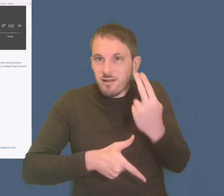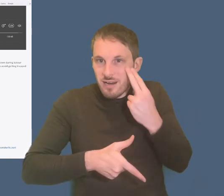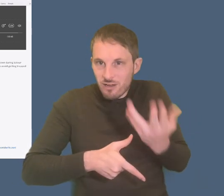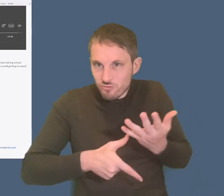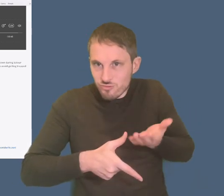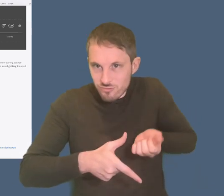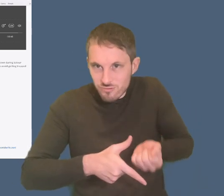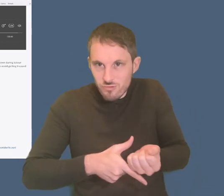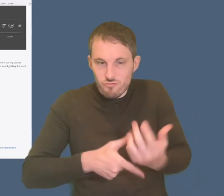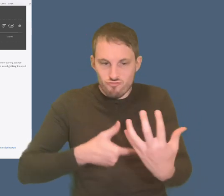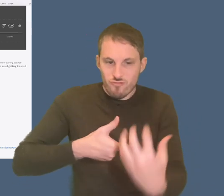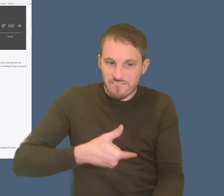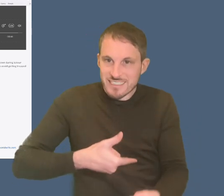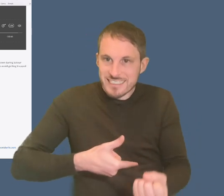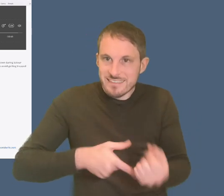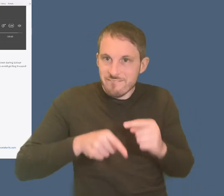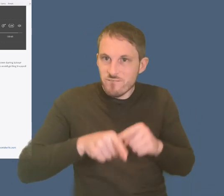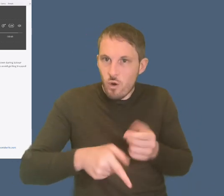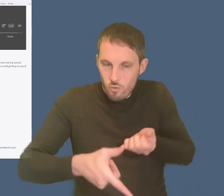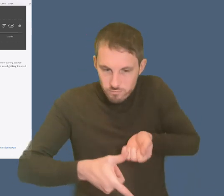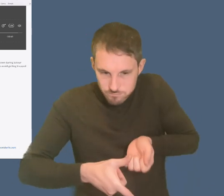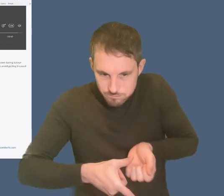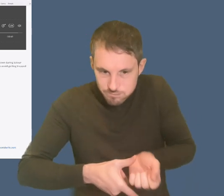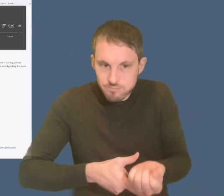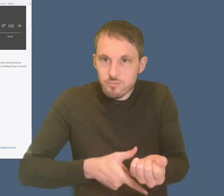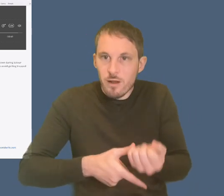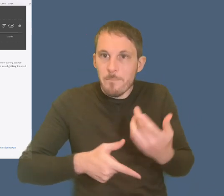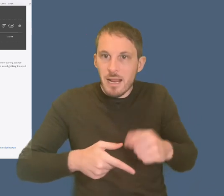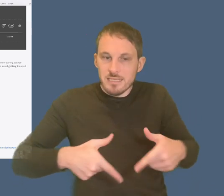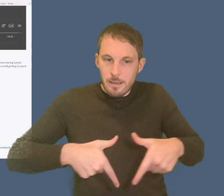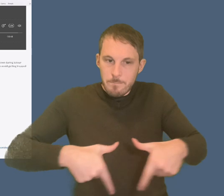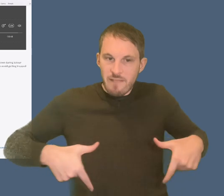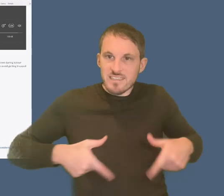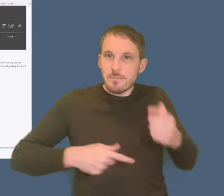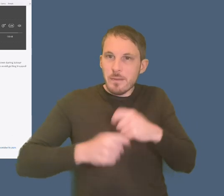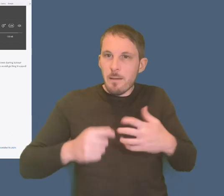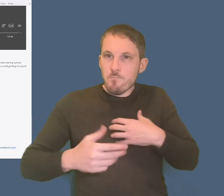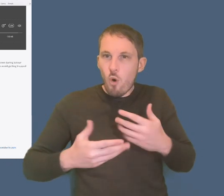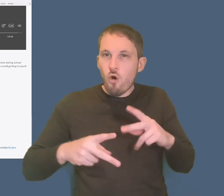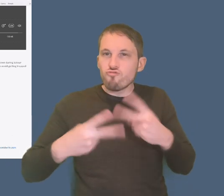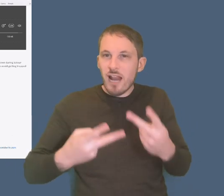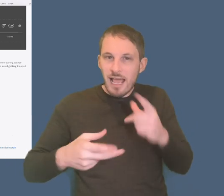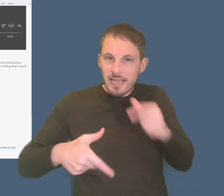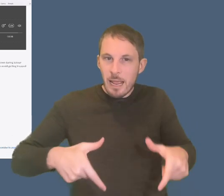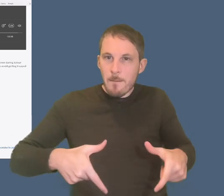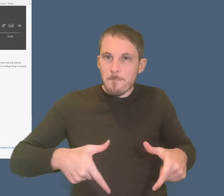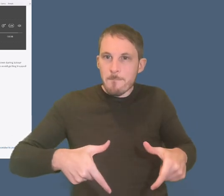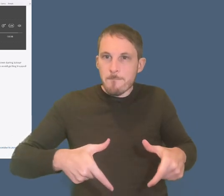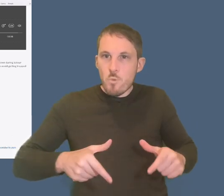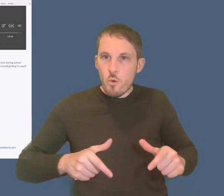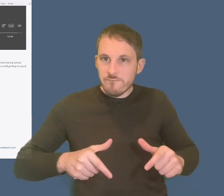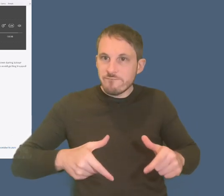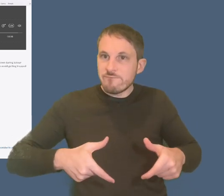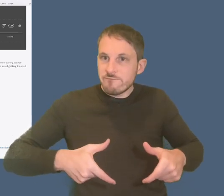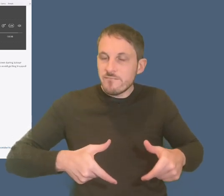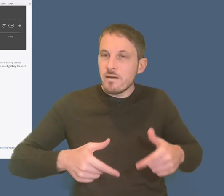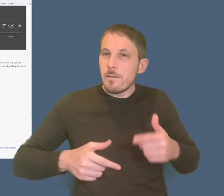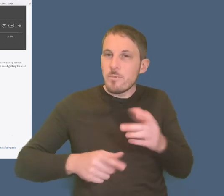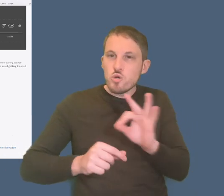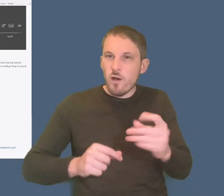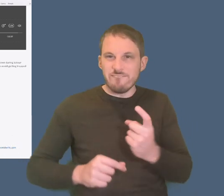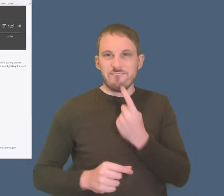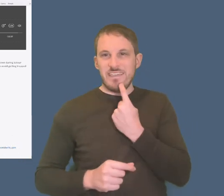hormones that mean that your pelvis actually becomes more relaxed and able to move. And so it's a less fixed